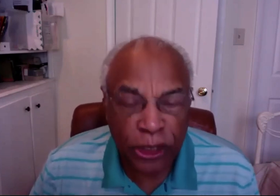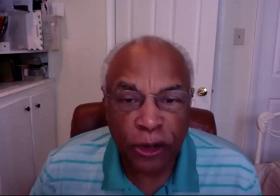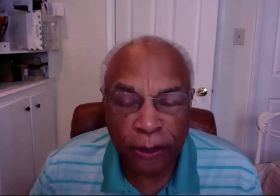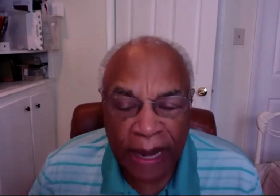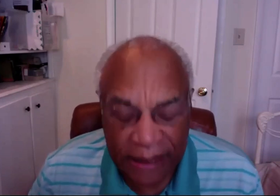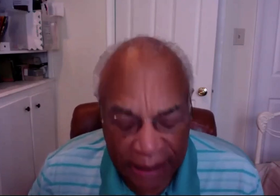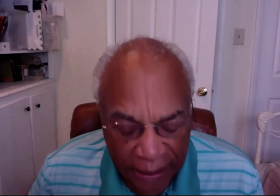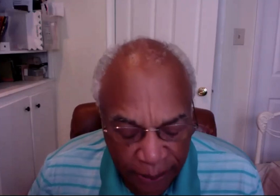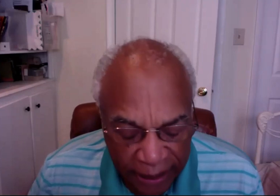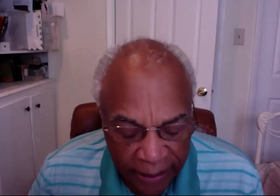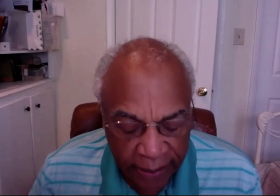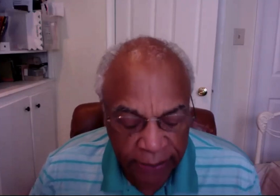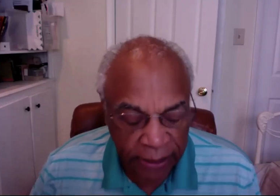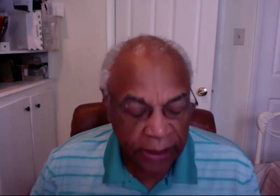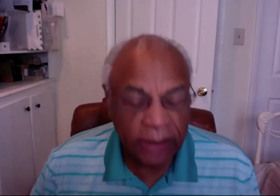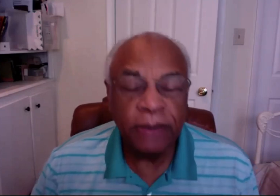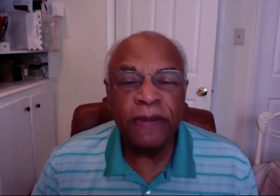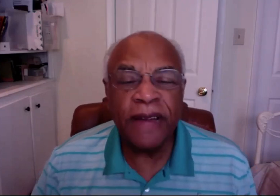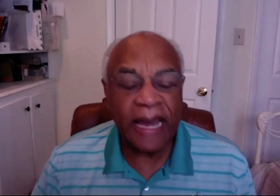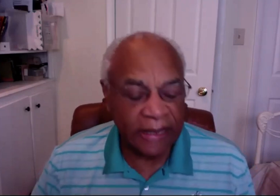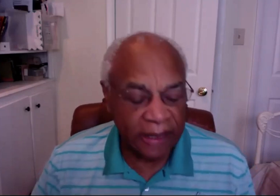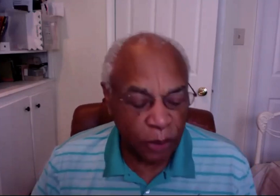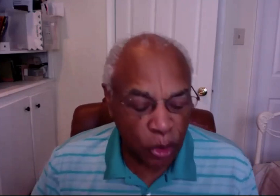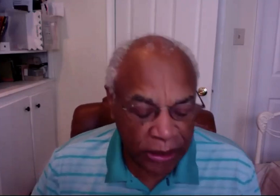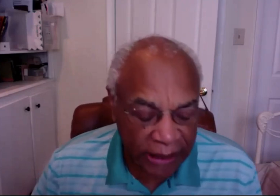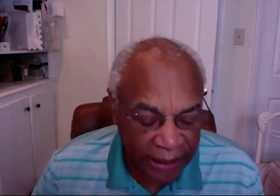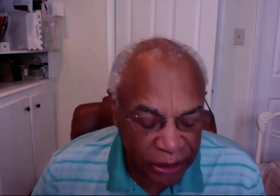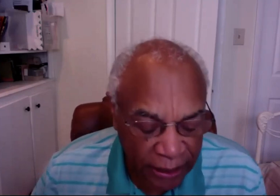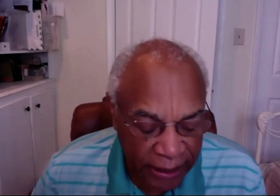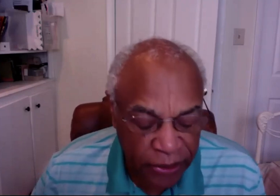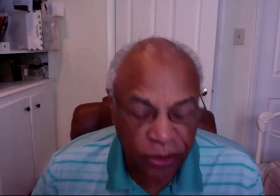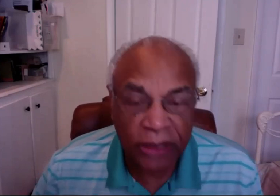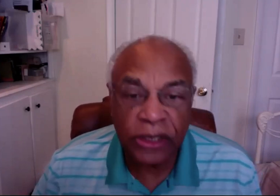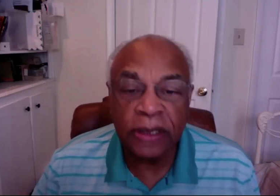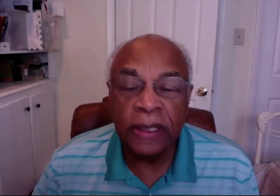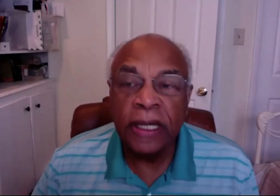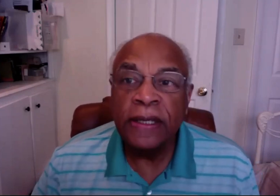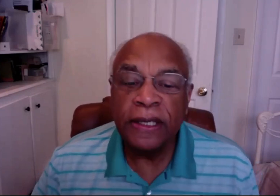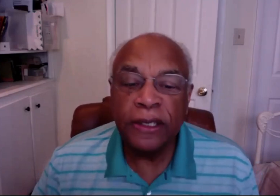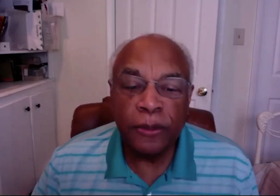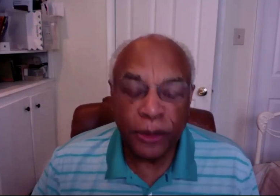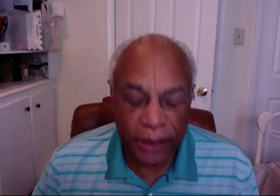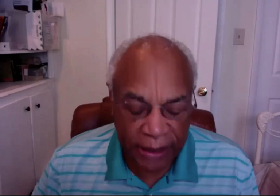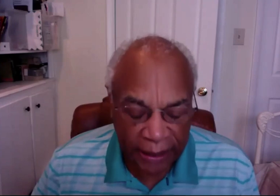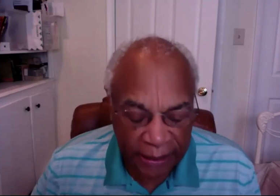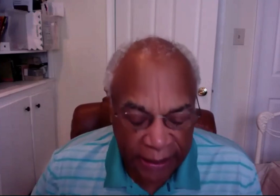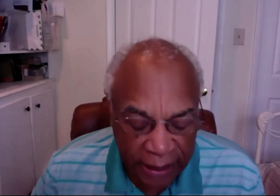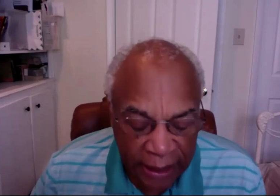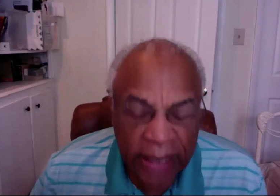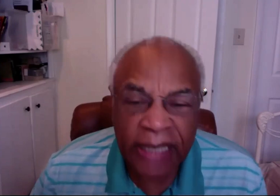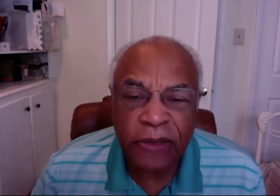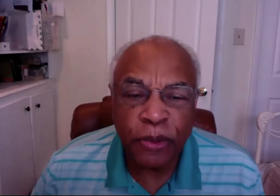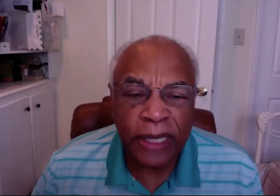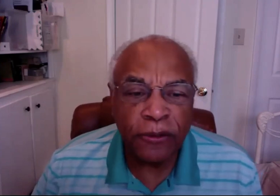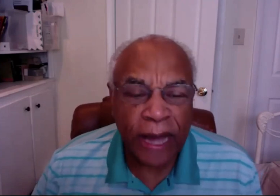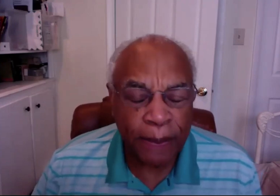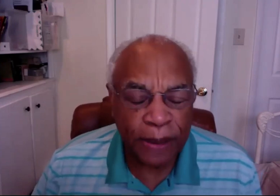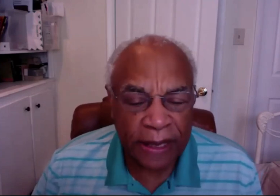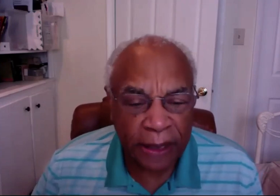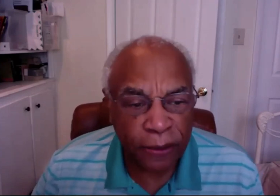was called by Ms. Ella Baker to provide some coordination and structure to the numerous sit-ins that